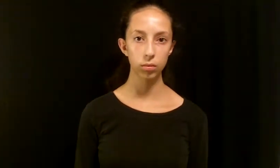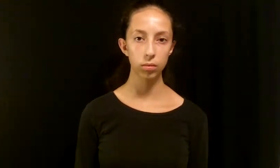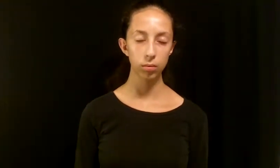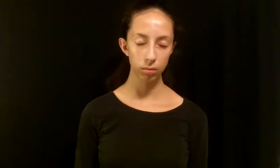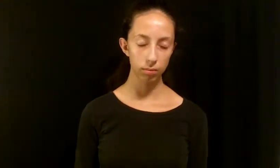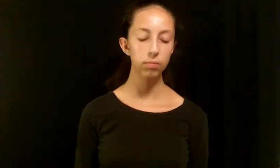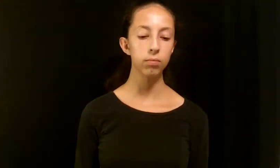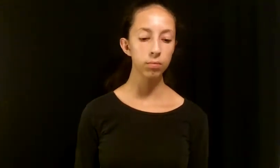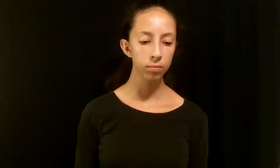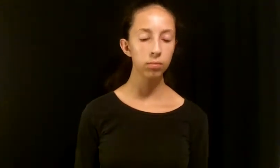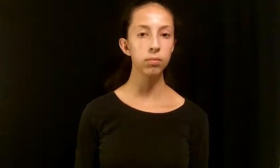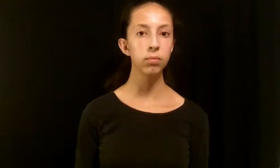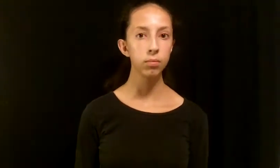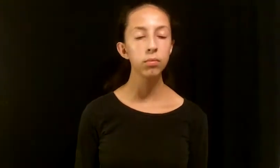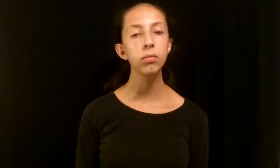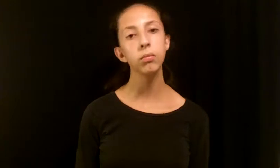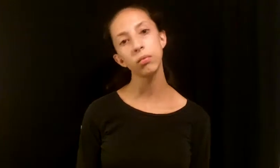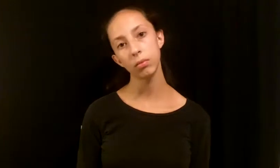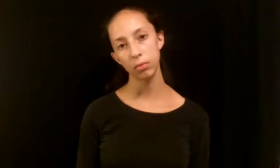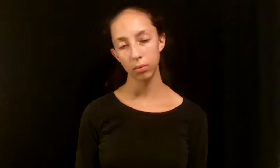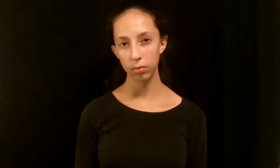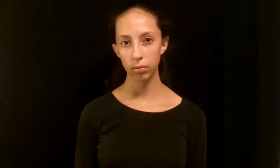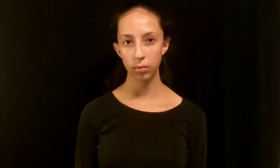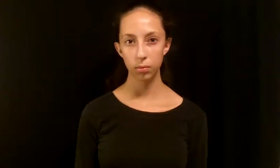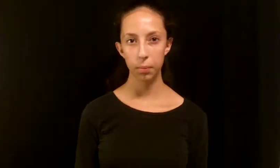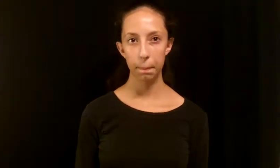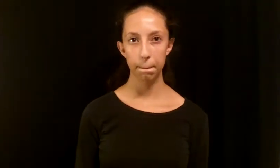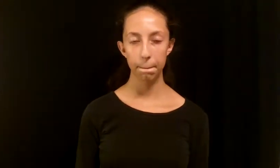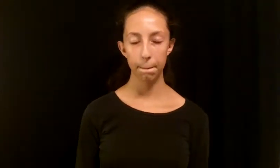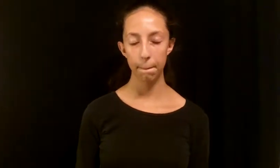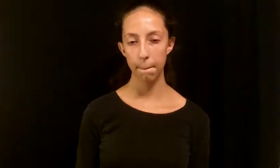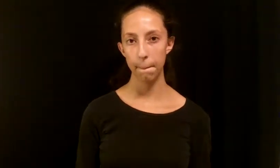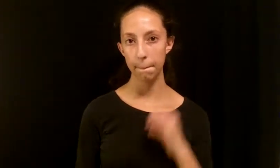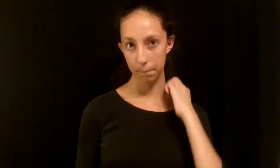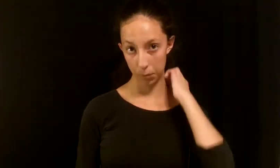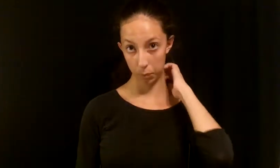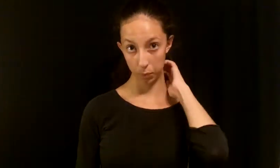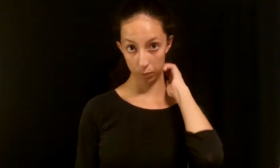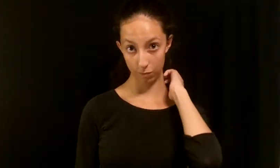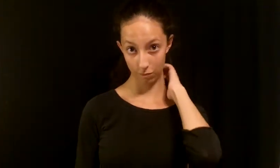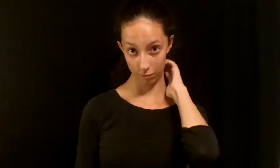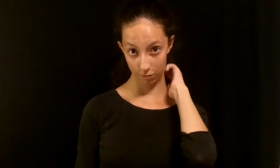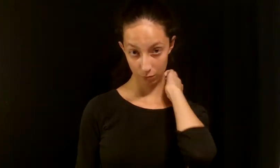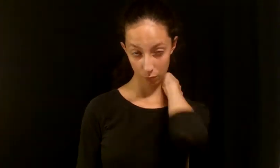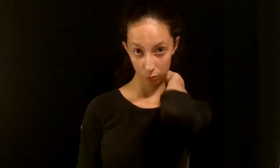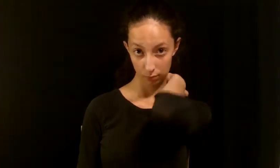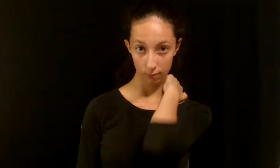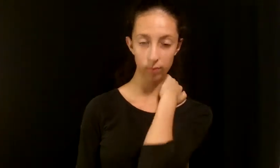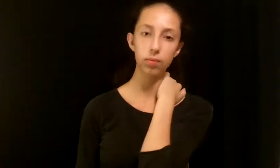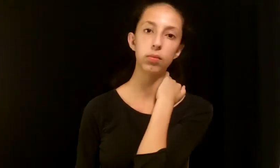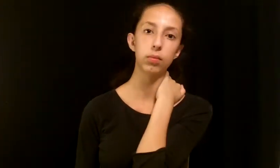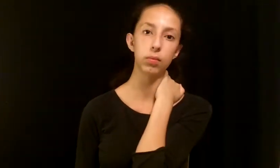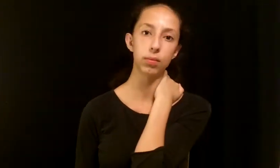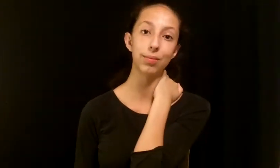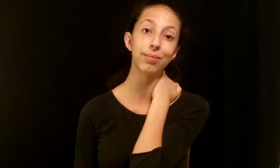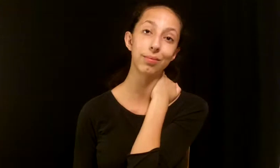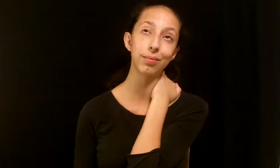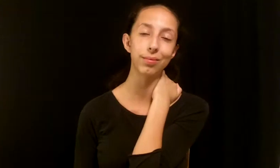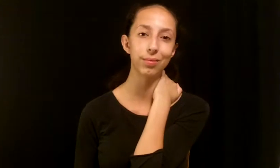that. School and paper are two signs that often get signed incorrectly, and they get signed